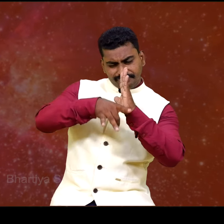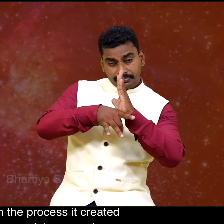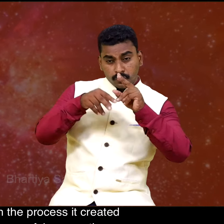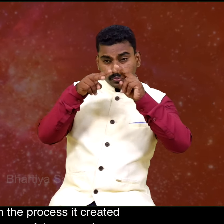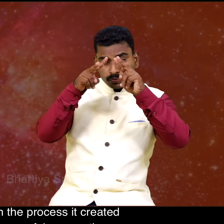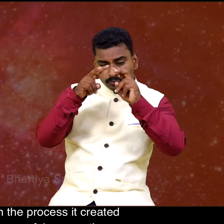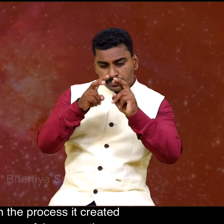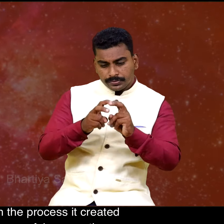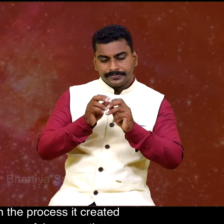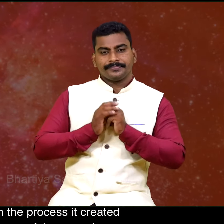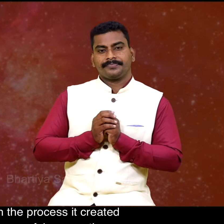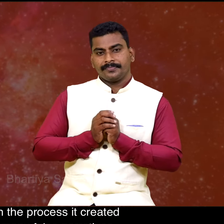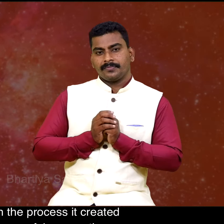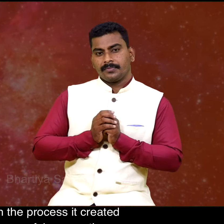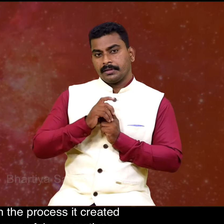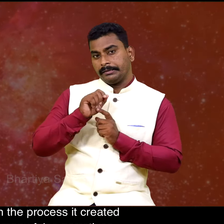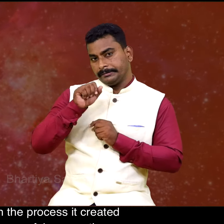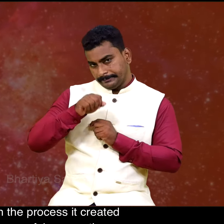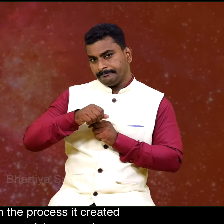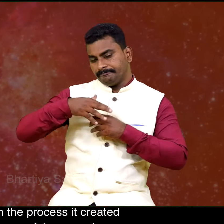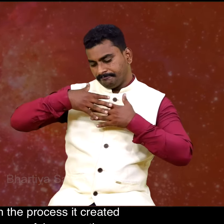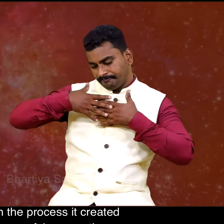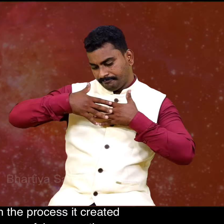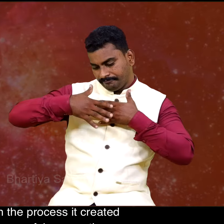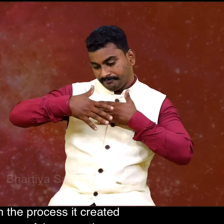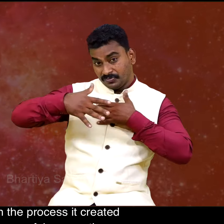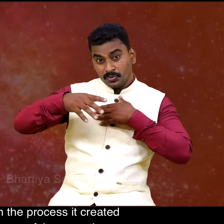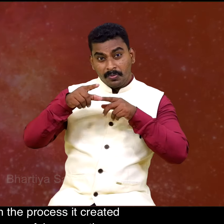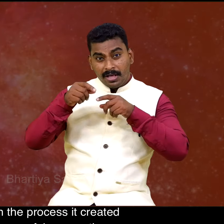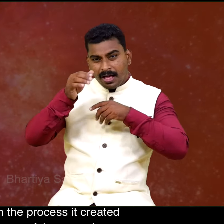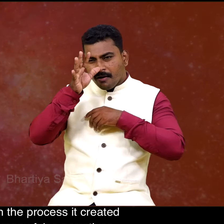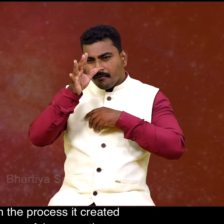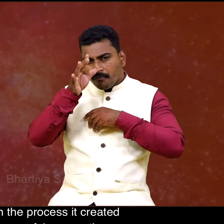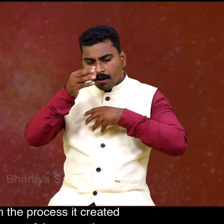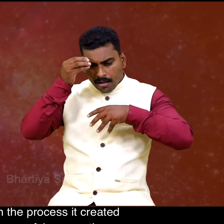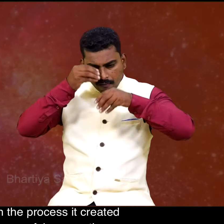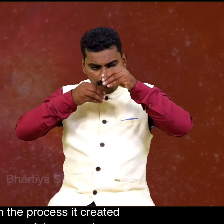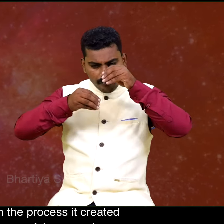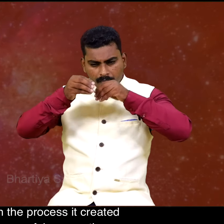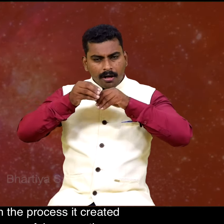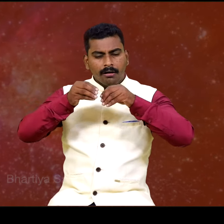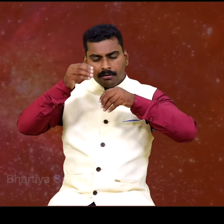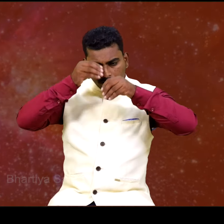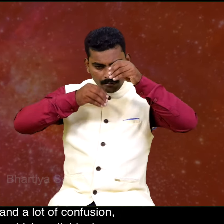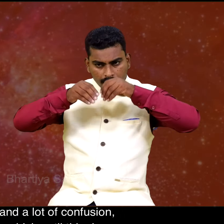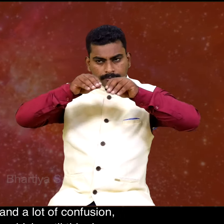the process, it created many false narratives and a lot